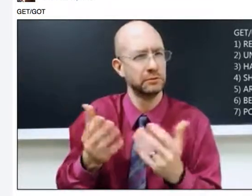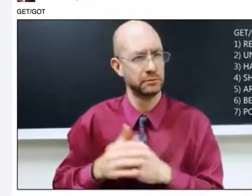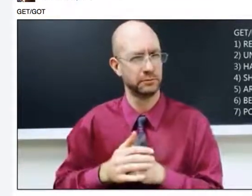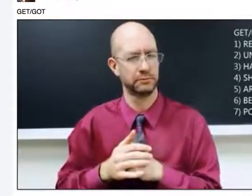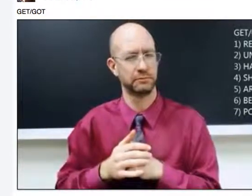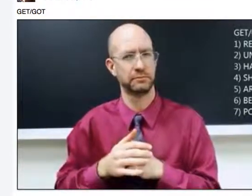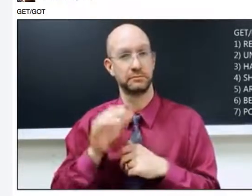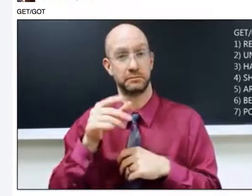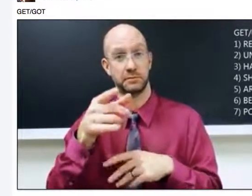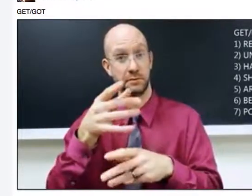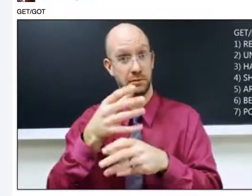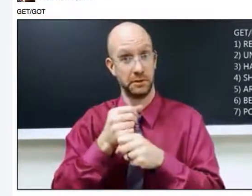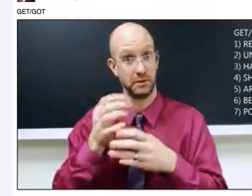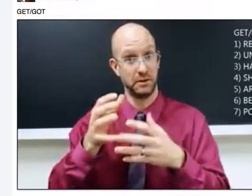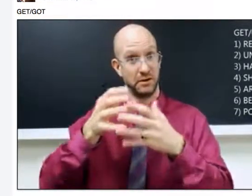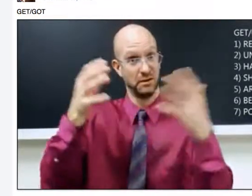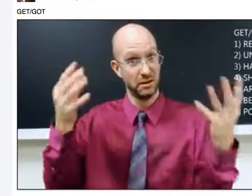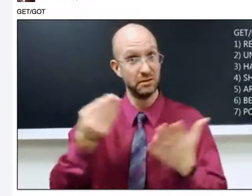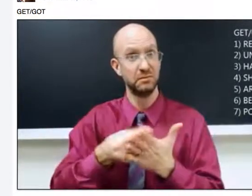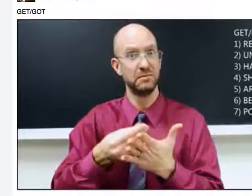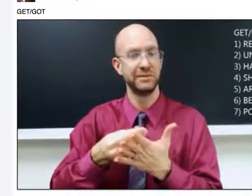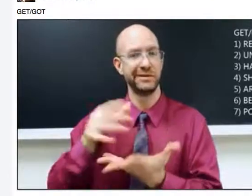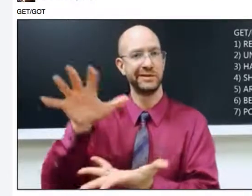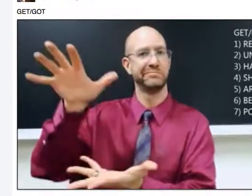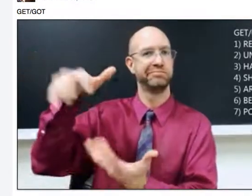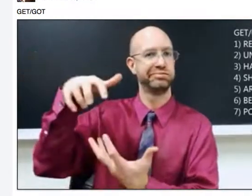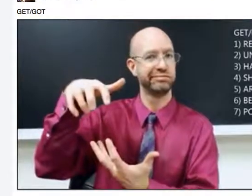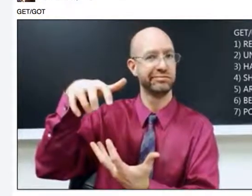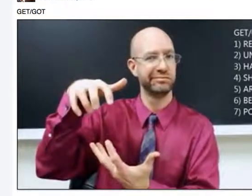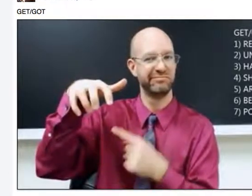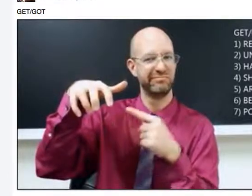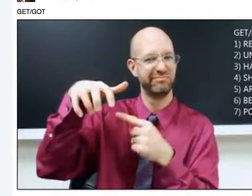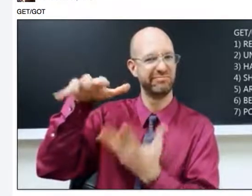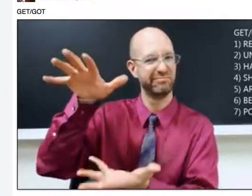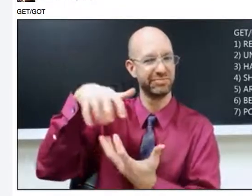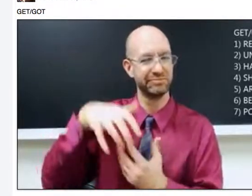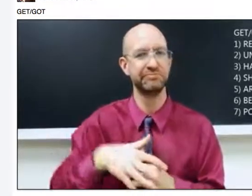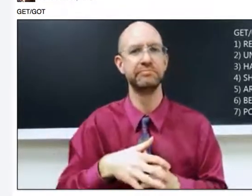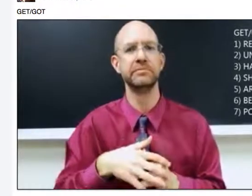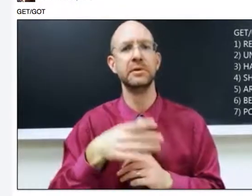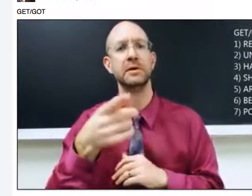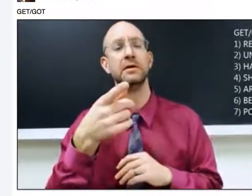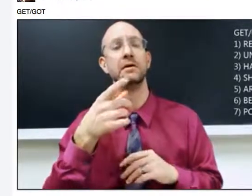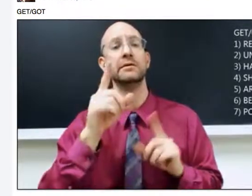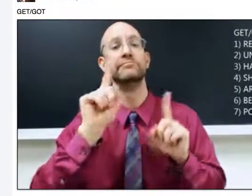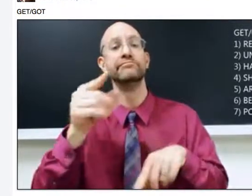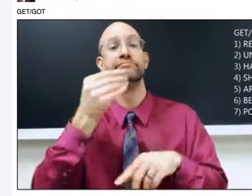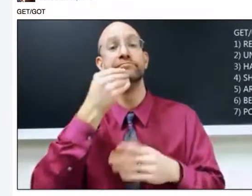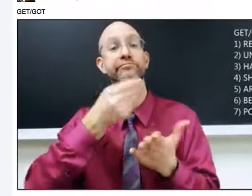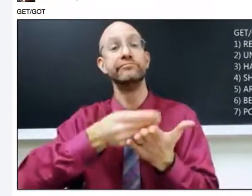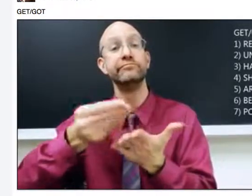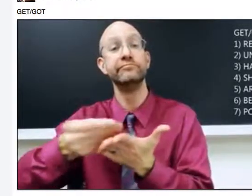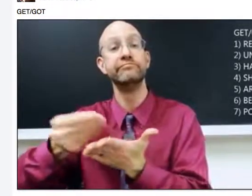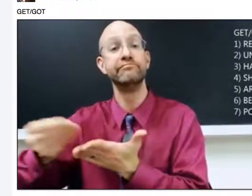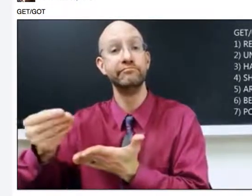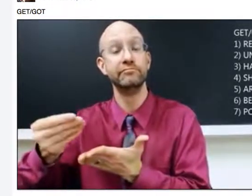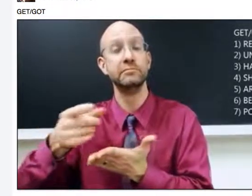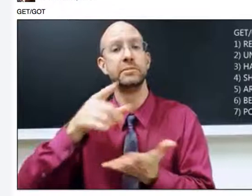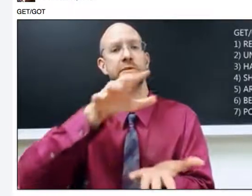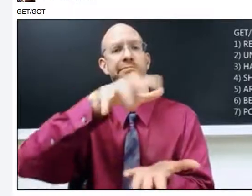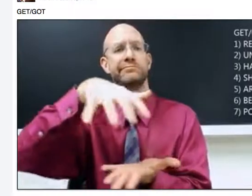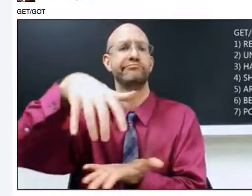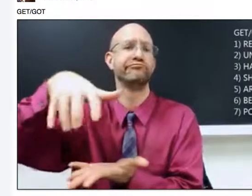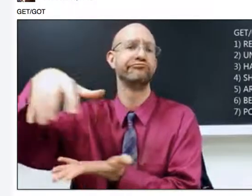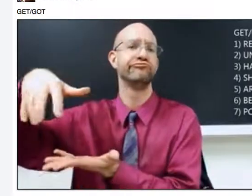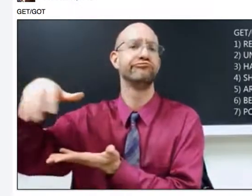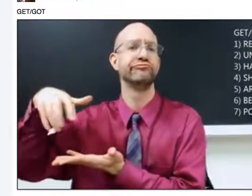on what you may be receiving. Are you receiving a bunch of money? You could sign it like this. Are you